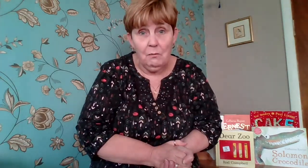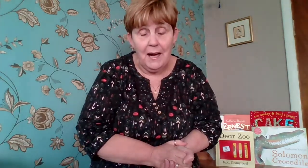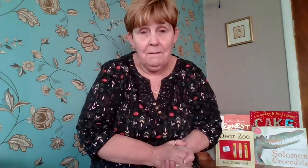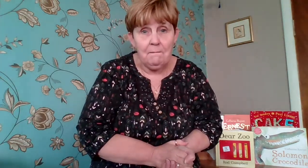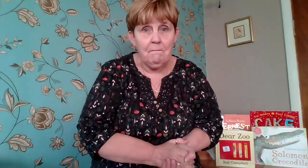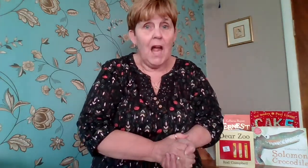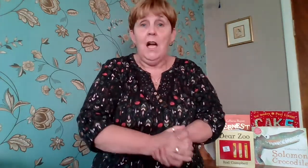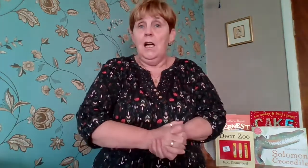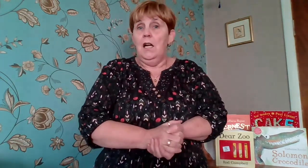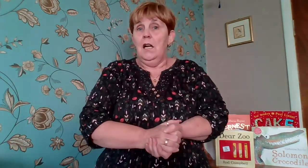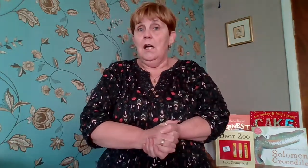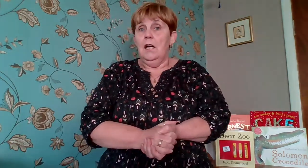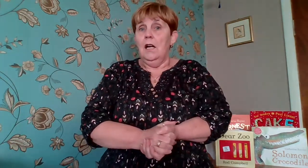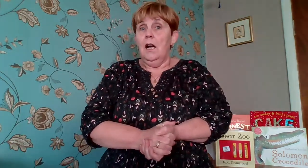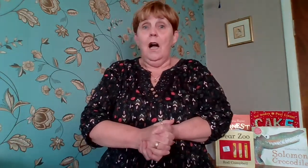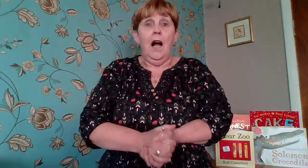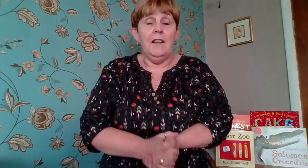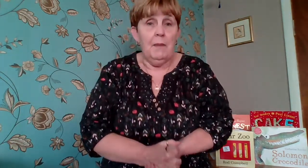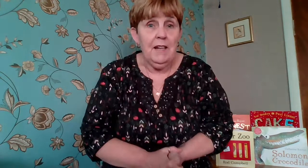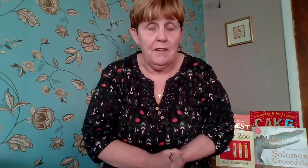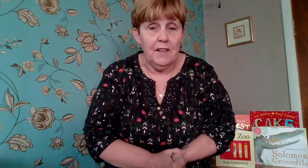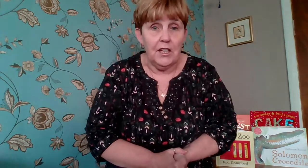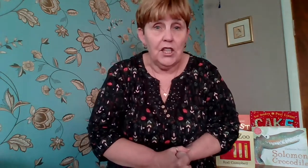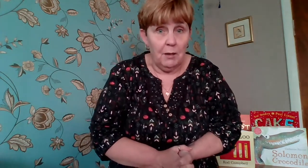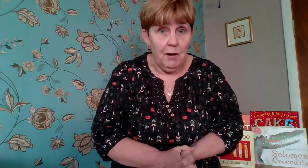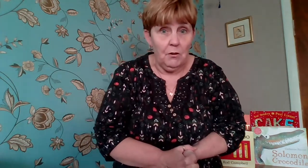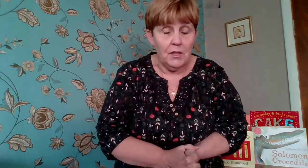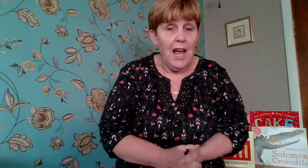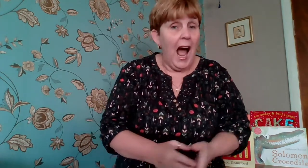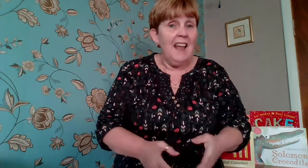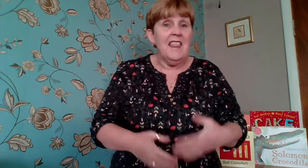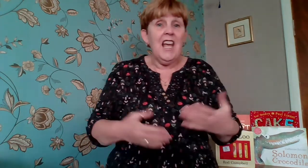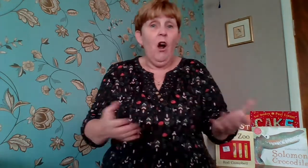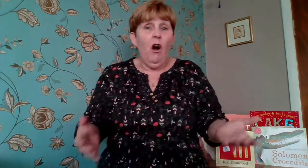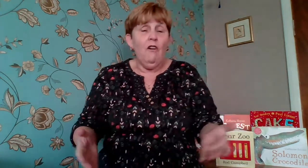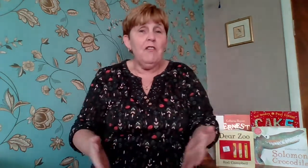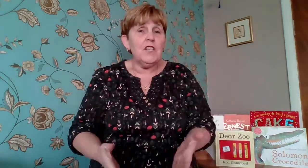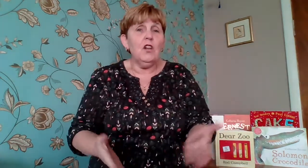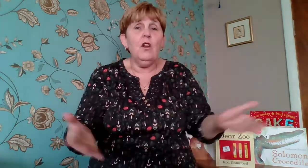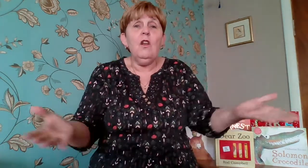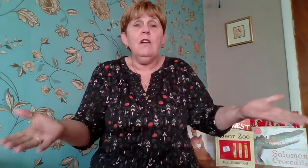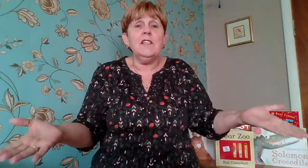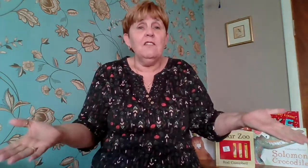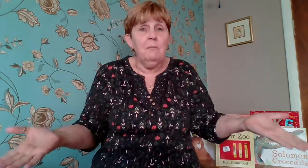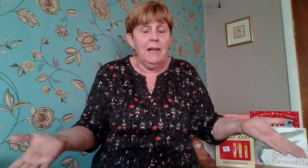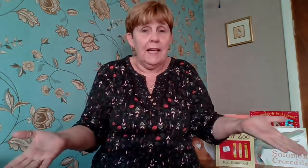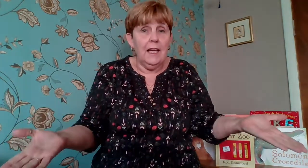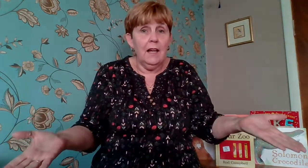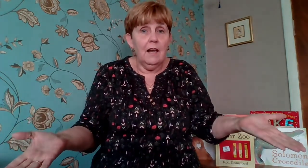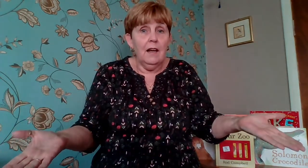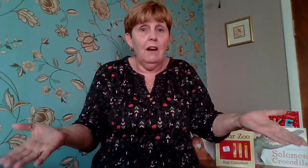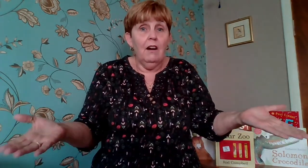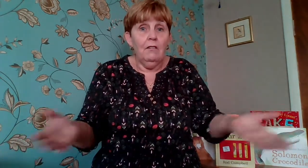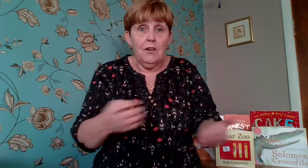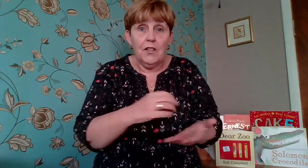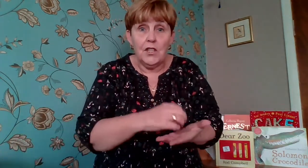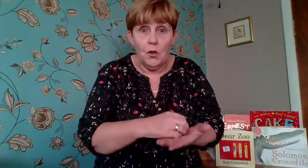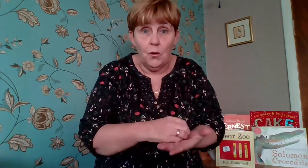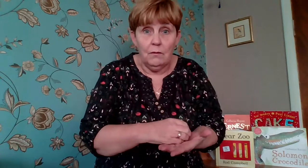man. And the men of the village came round and they offered lots of money for the stone,